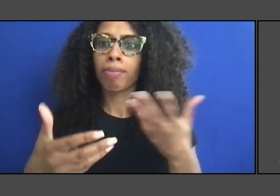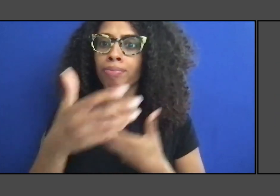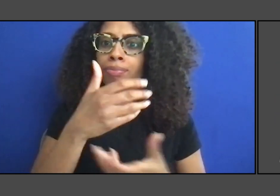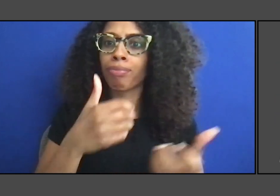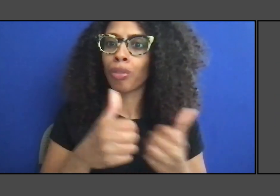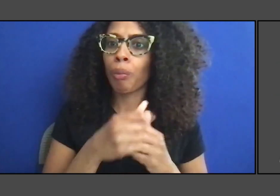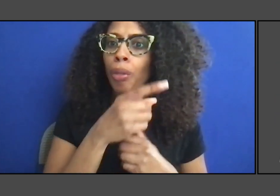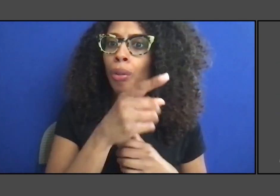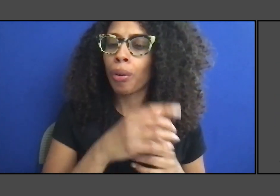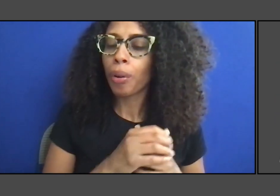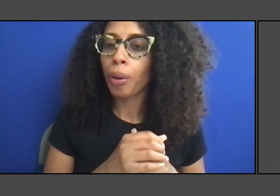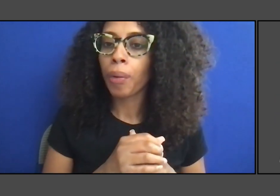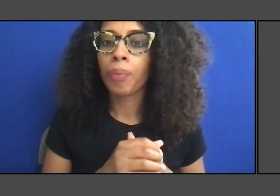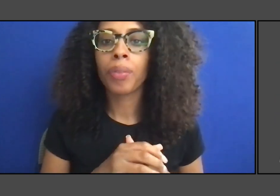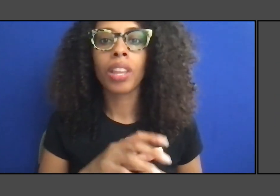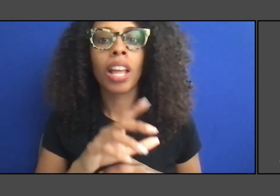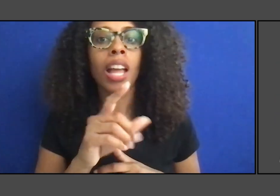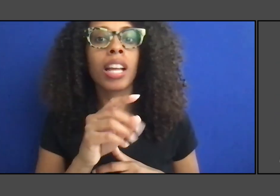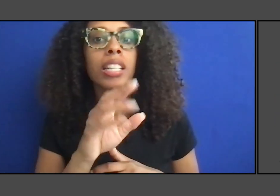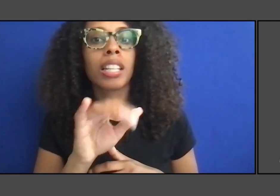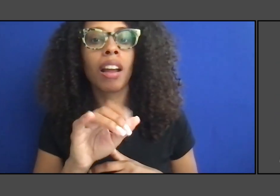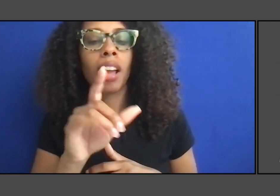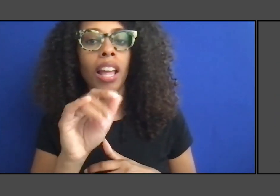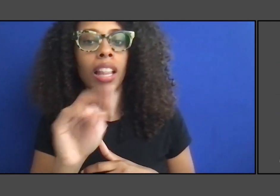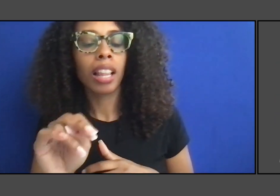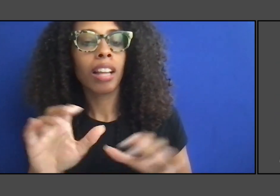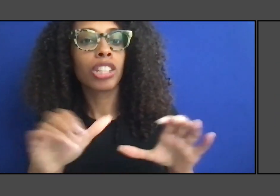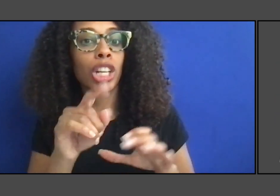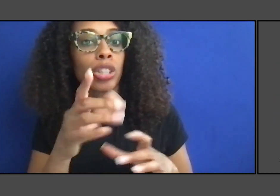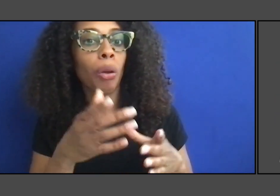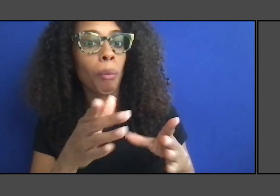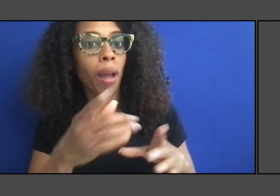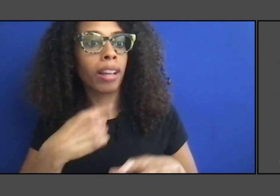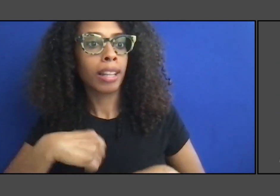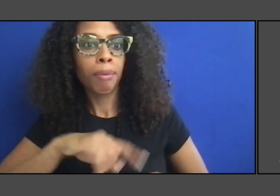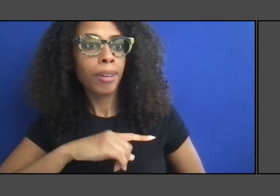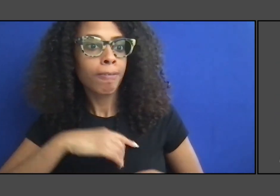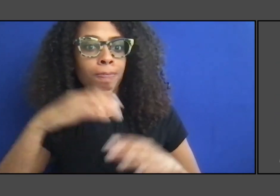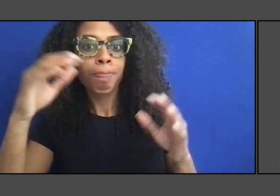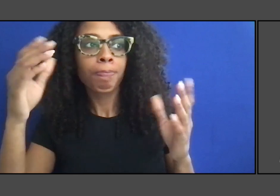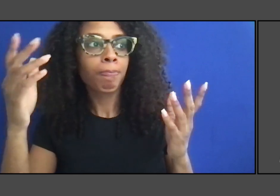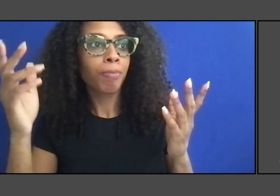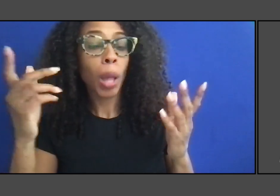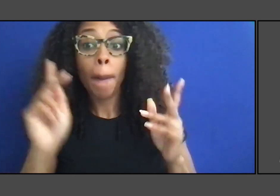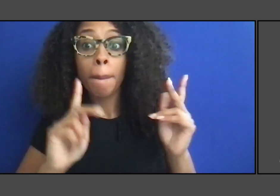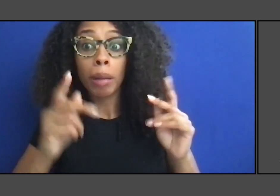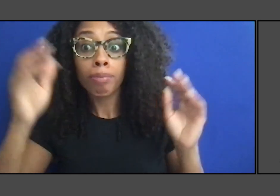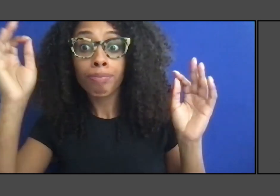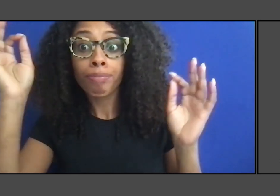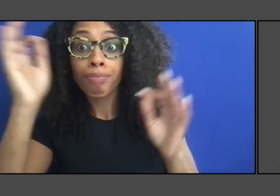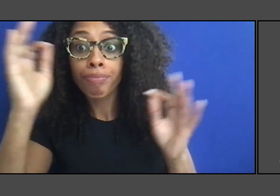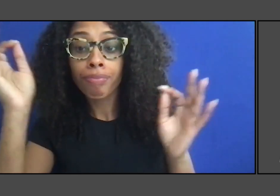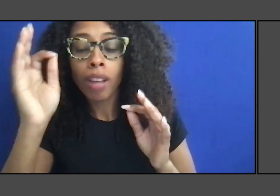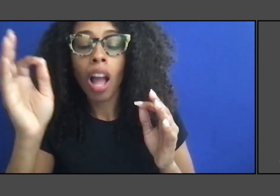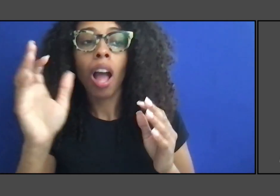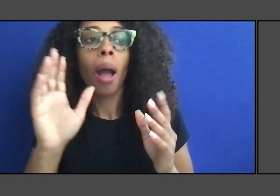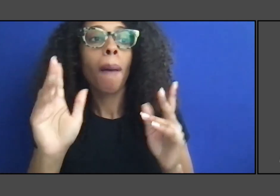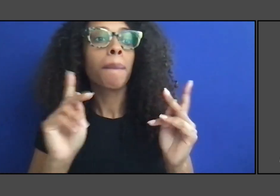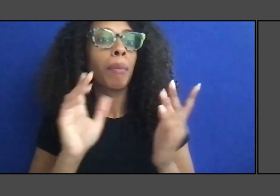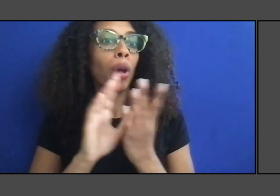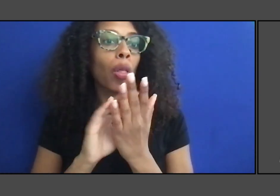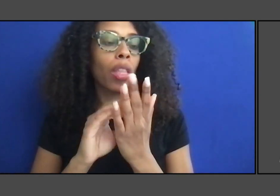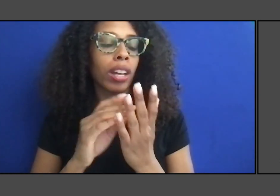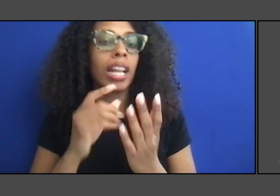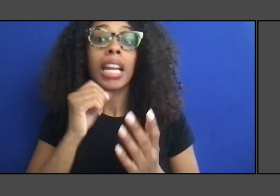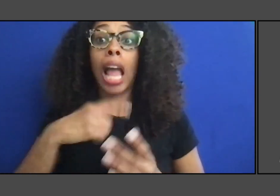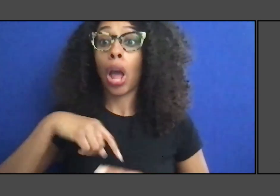like people don't even know. Mm-hmm. Like people are going to be learning about. There's going to be a generation